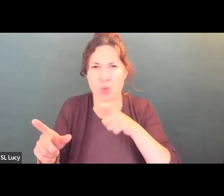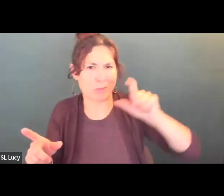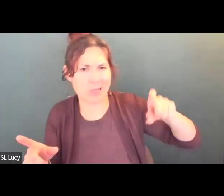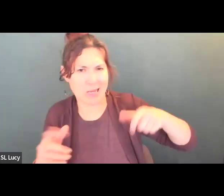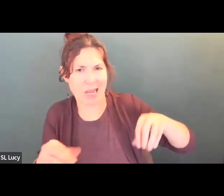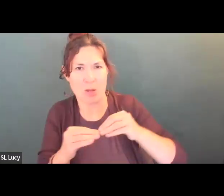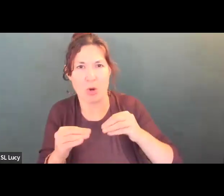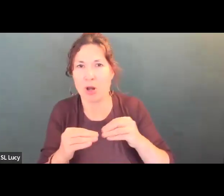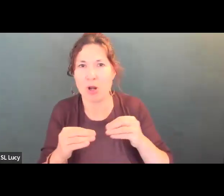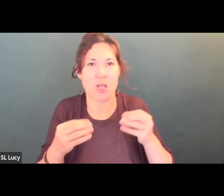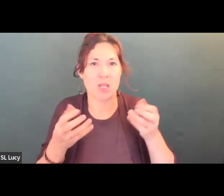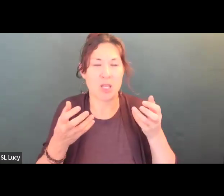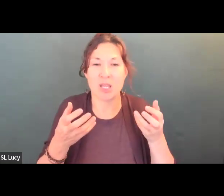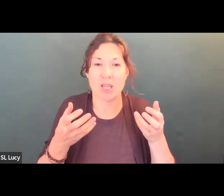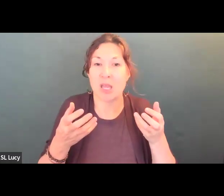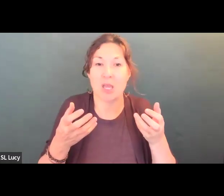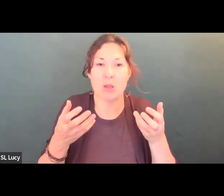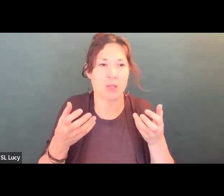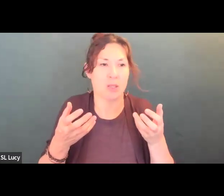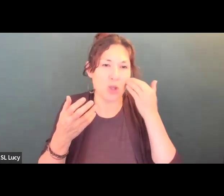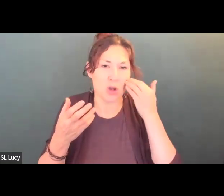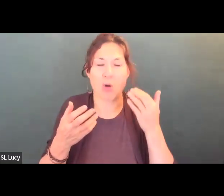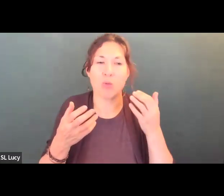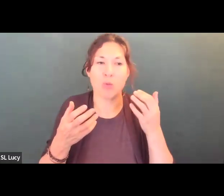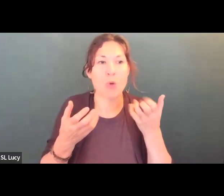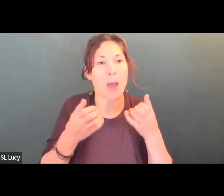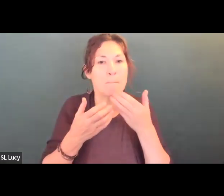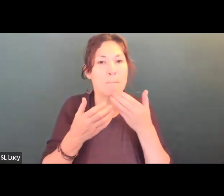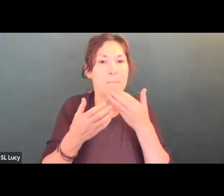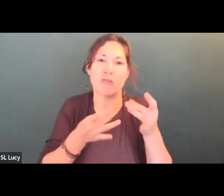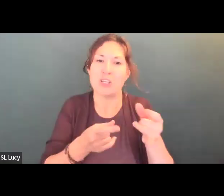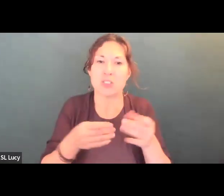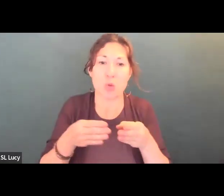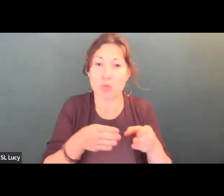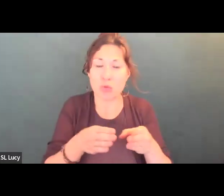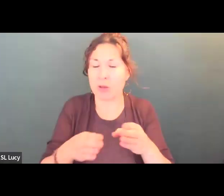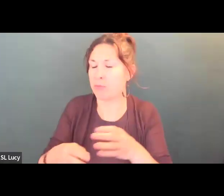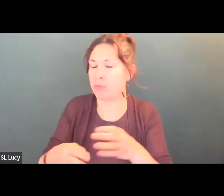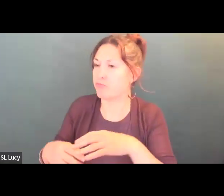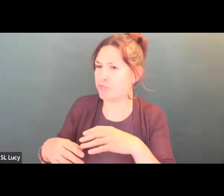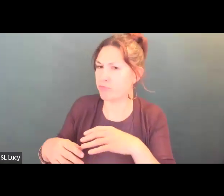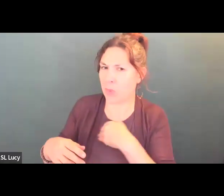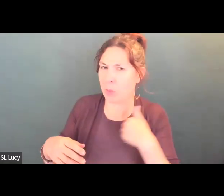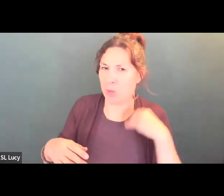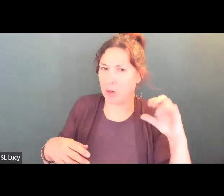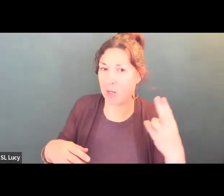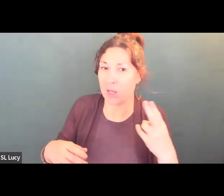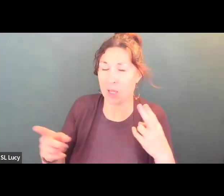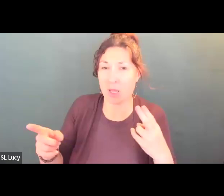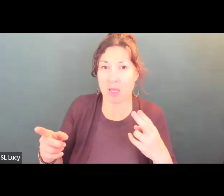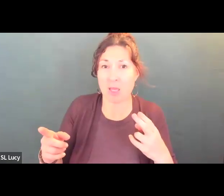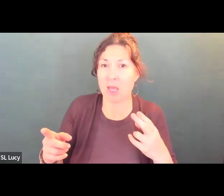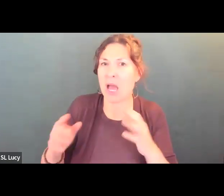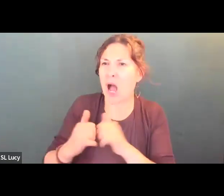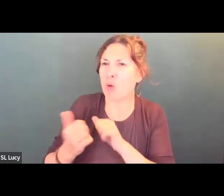many routes. Yeah. Mhm. Is there, like, part of the workflow, is there a plan to address non-ridership? Like,